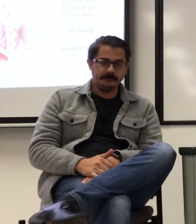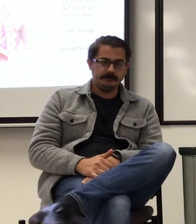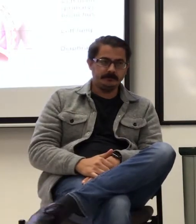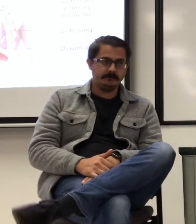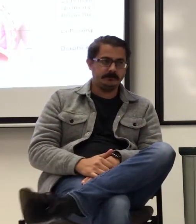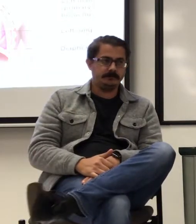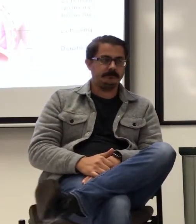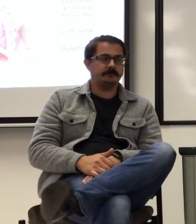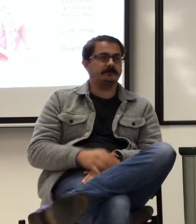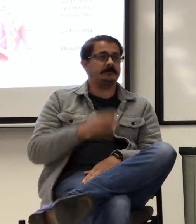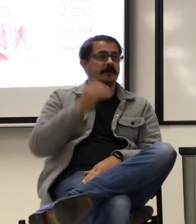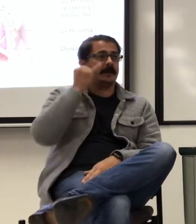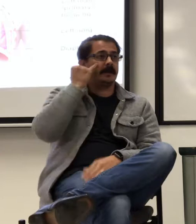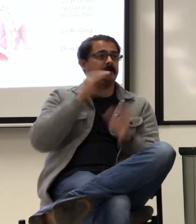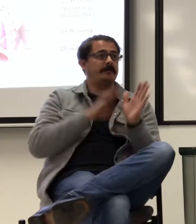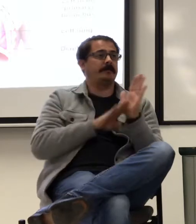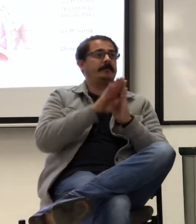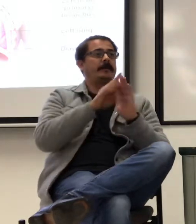thoracic volume,